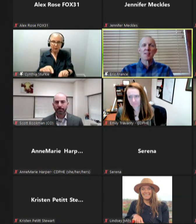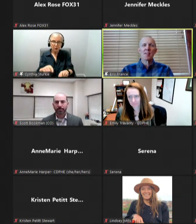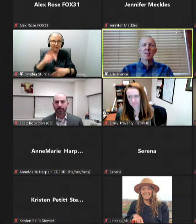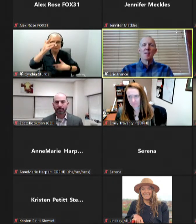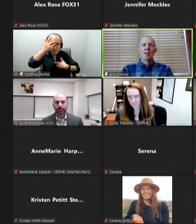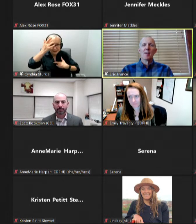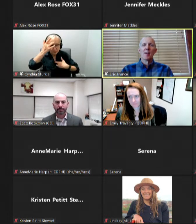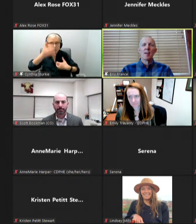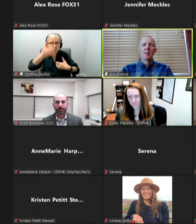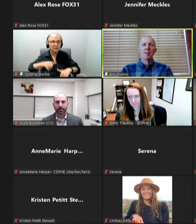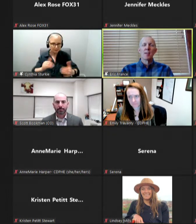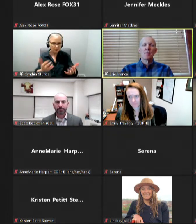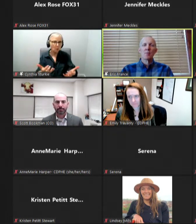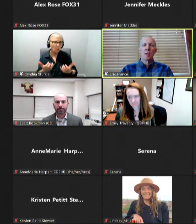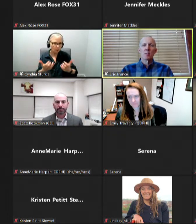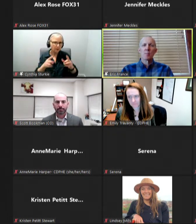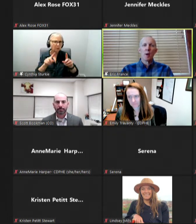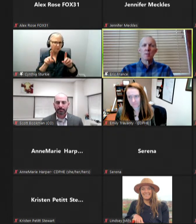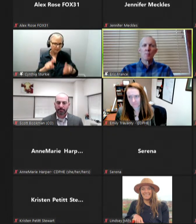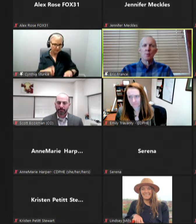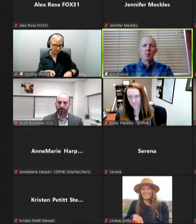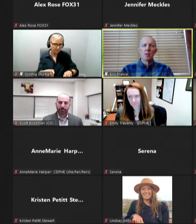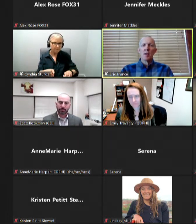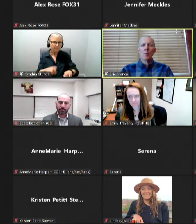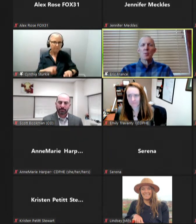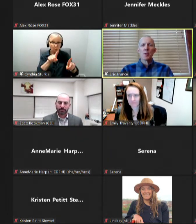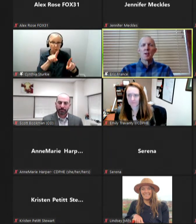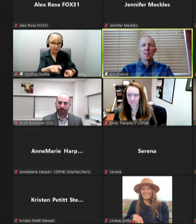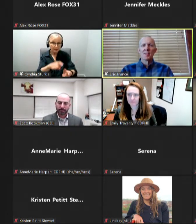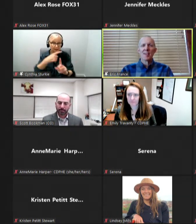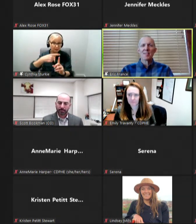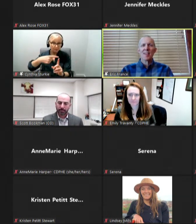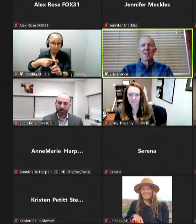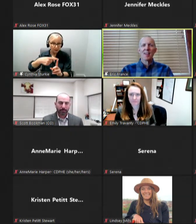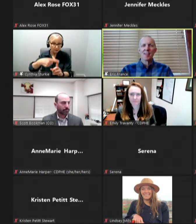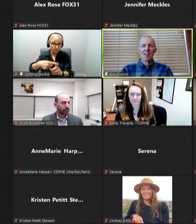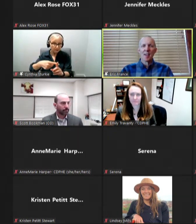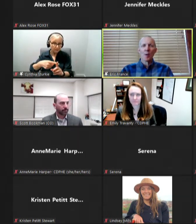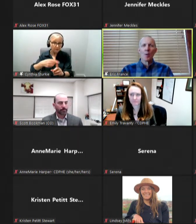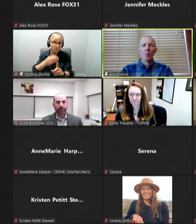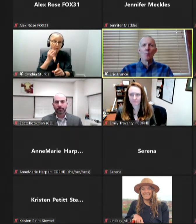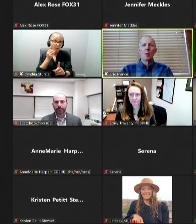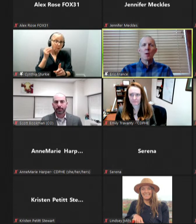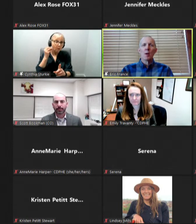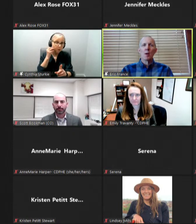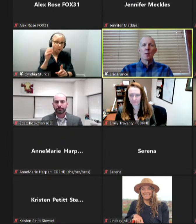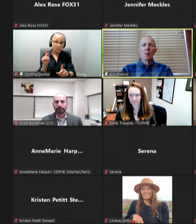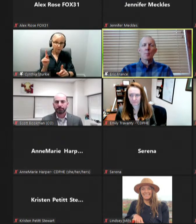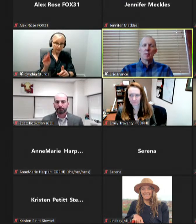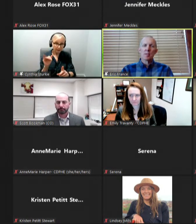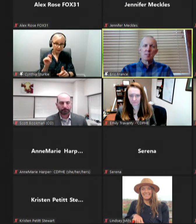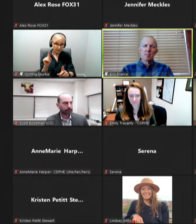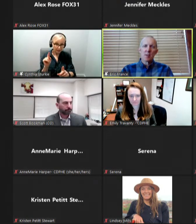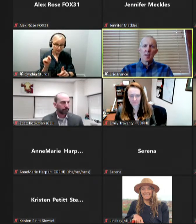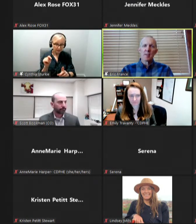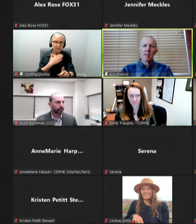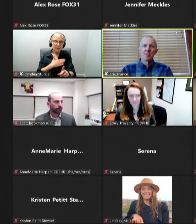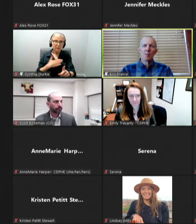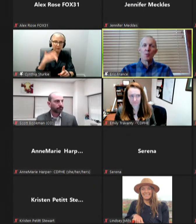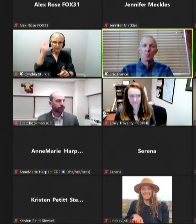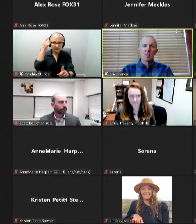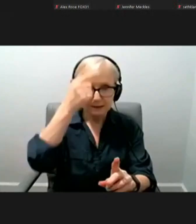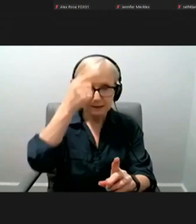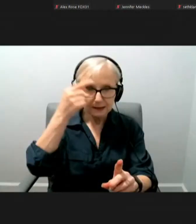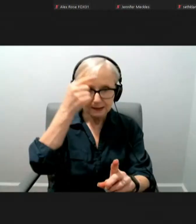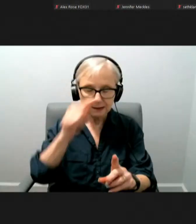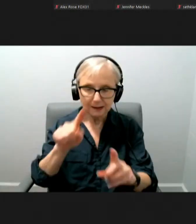get tested. And if you test positive with a test kit at home, please consider getting